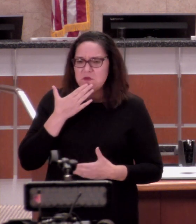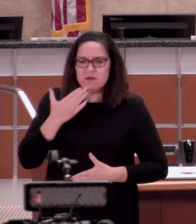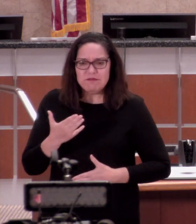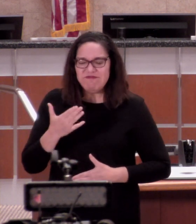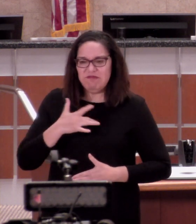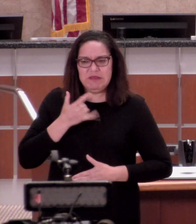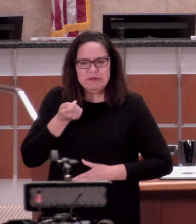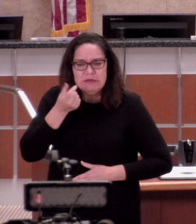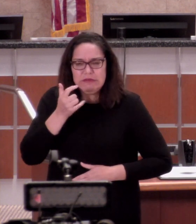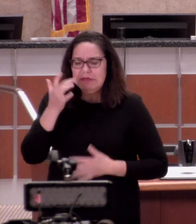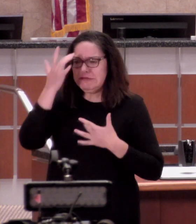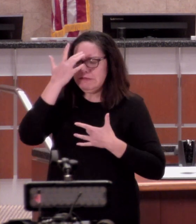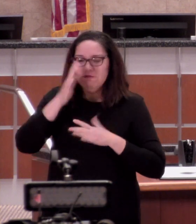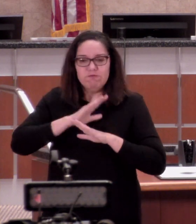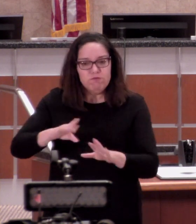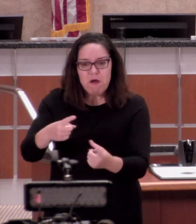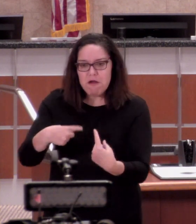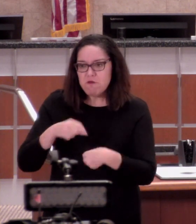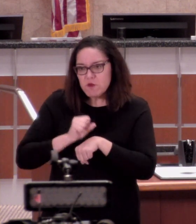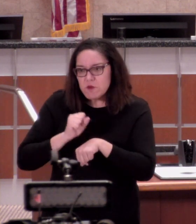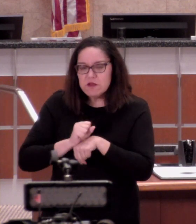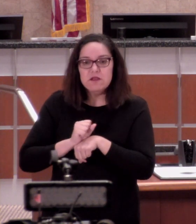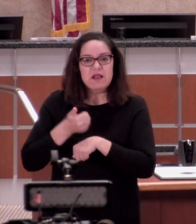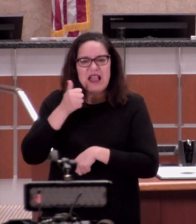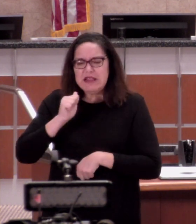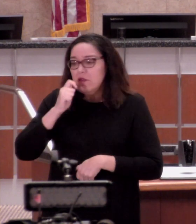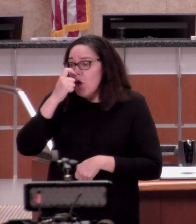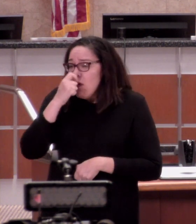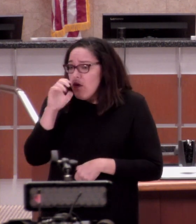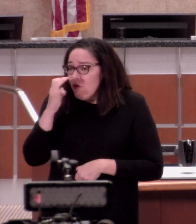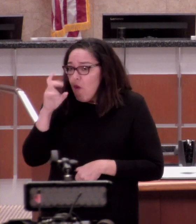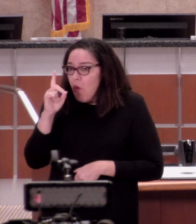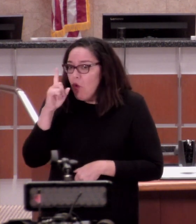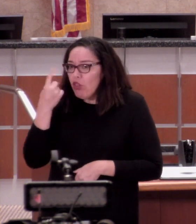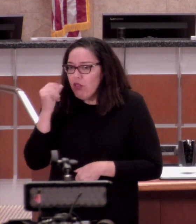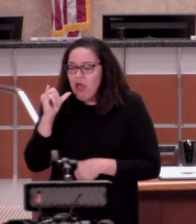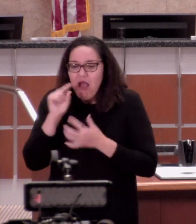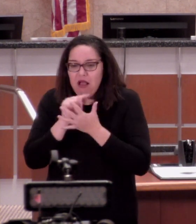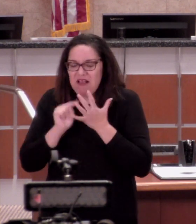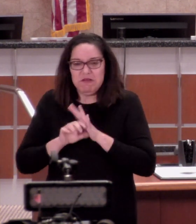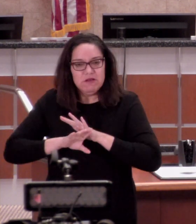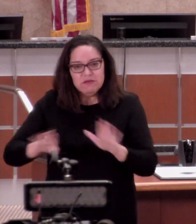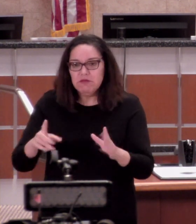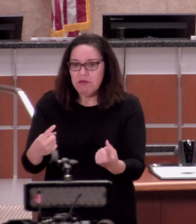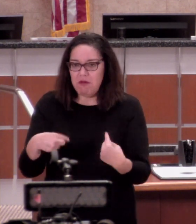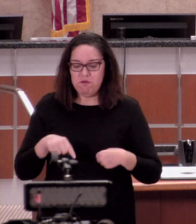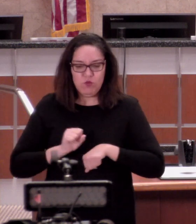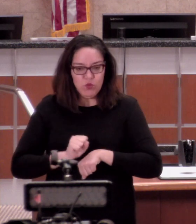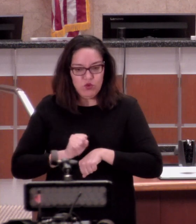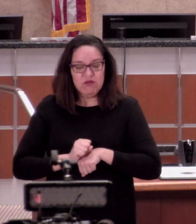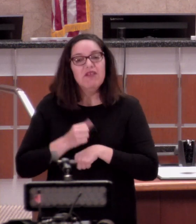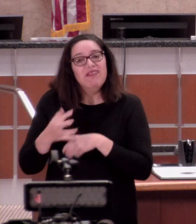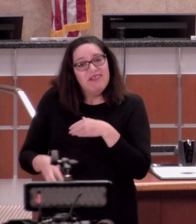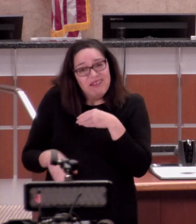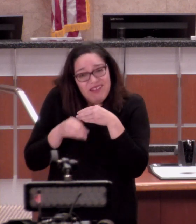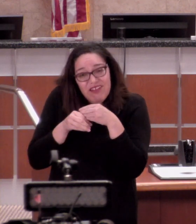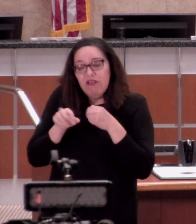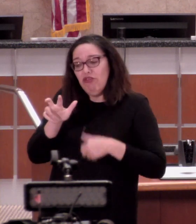at all. Like I said, there have been 38 additional employees call in sick from the Coisburg Detention Center.